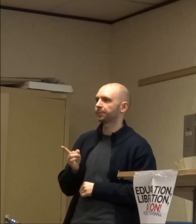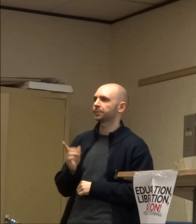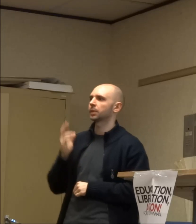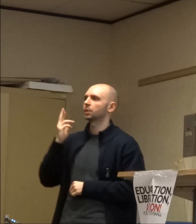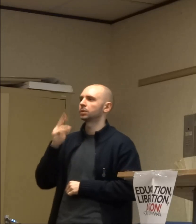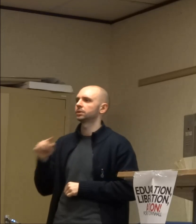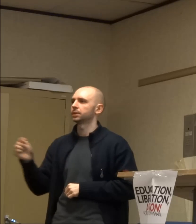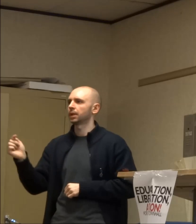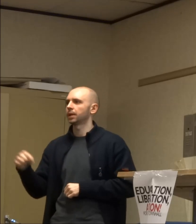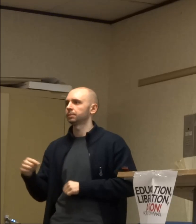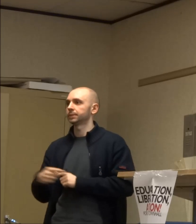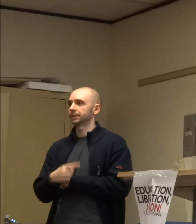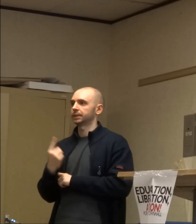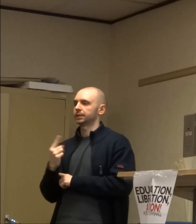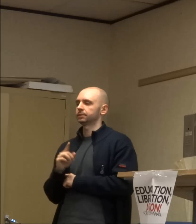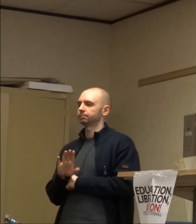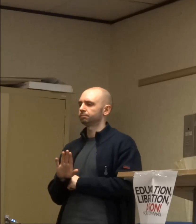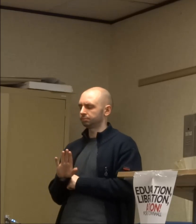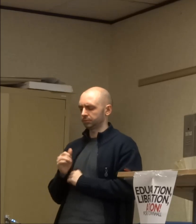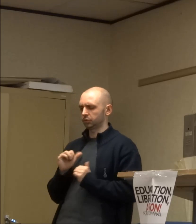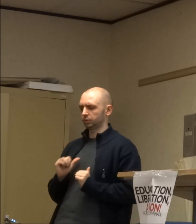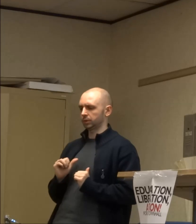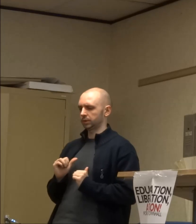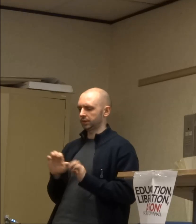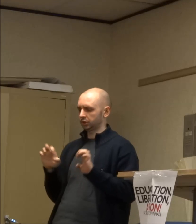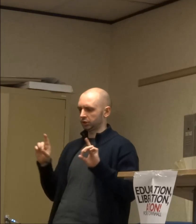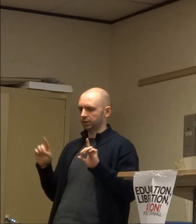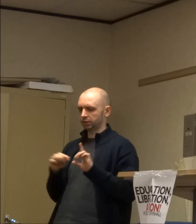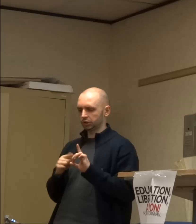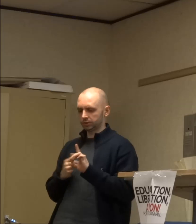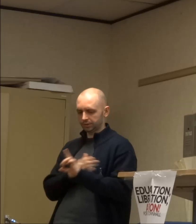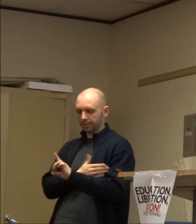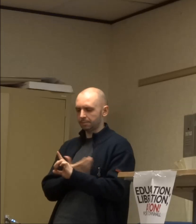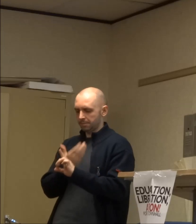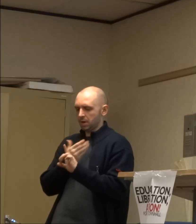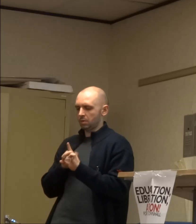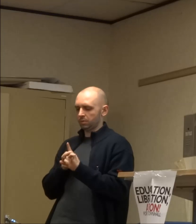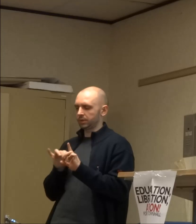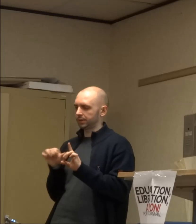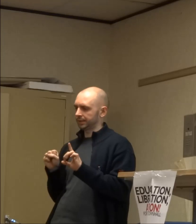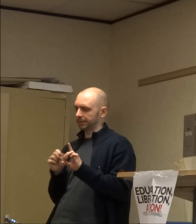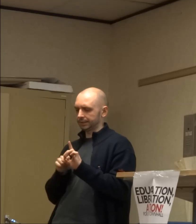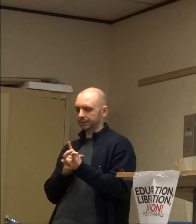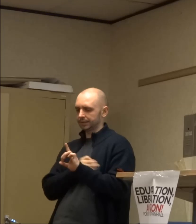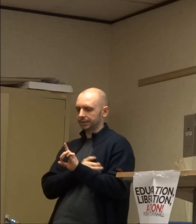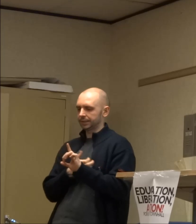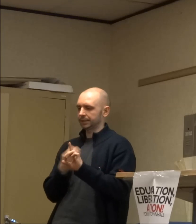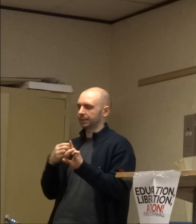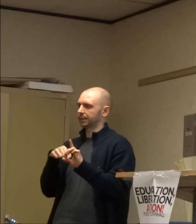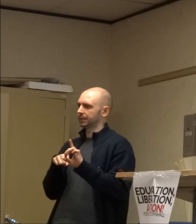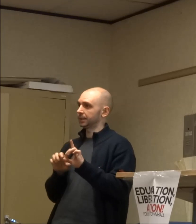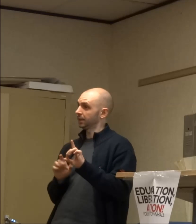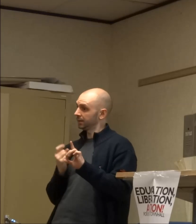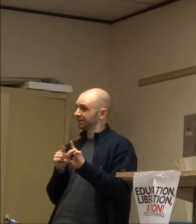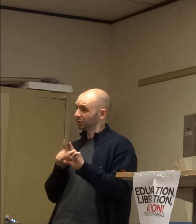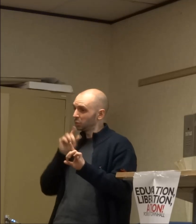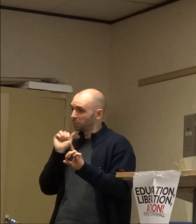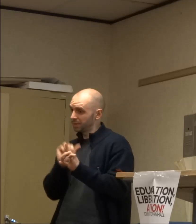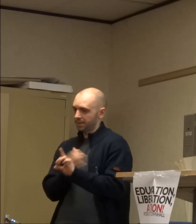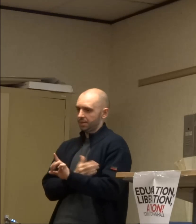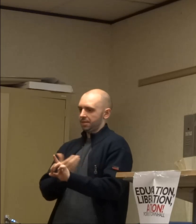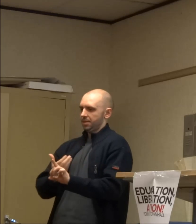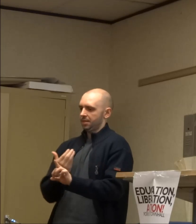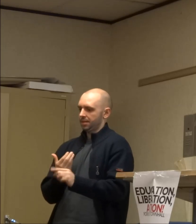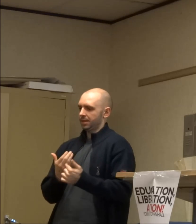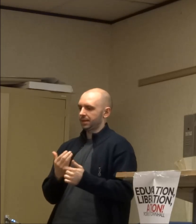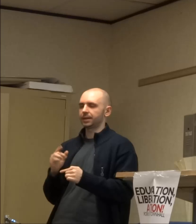challenge this notion that education is empowering, attainable, and accessible for all people. That's not the case, and this university has proven this time